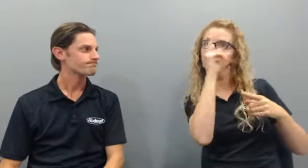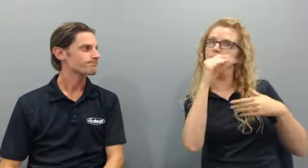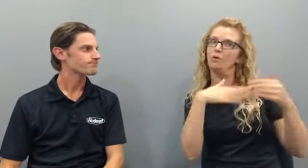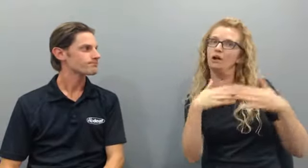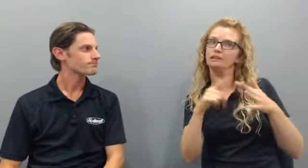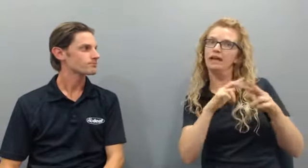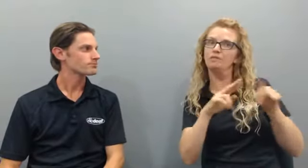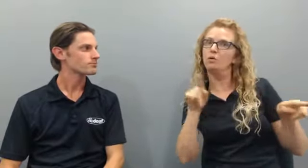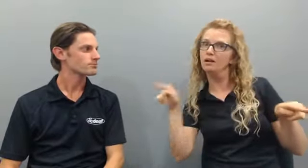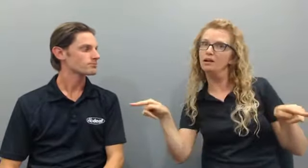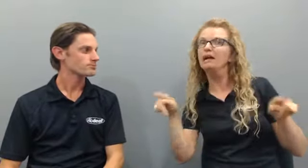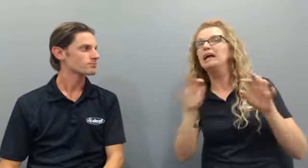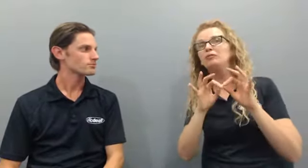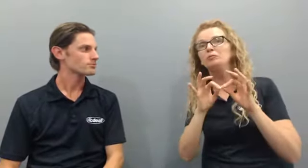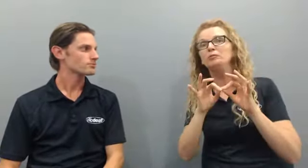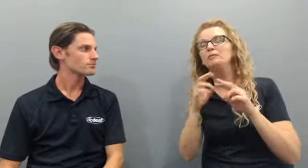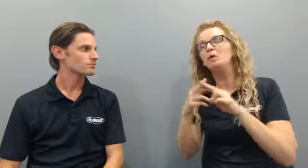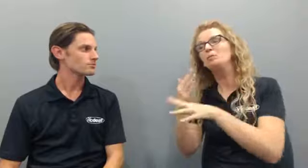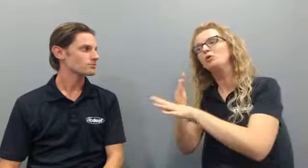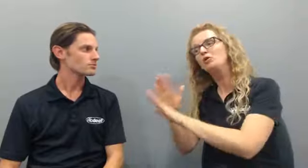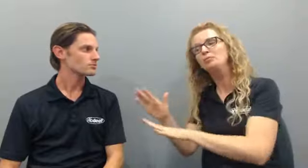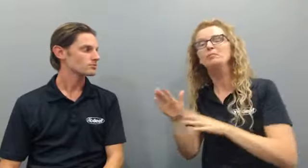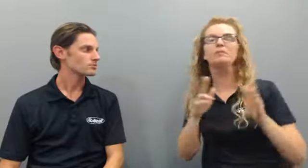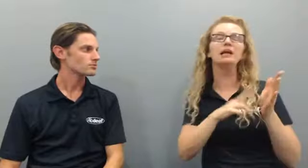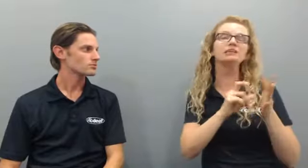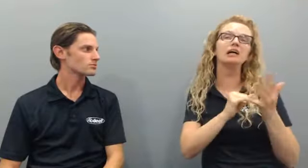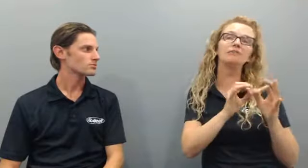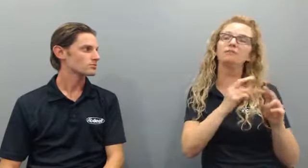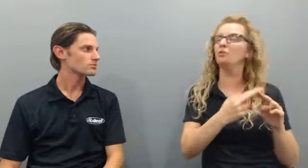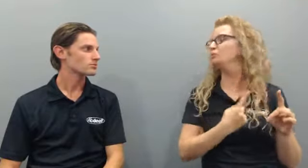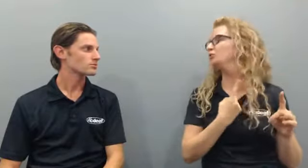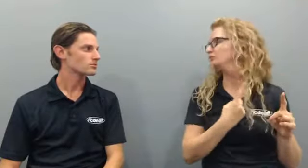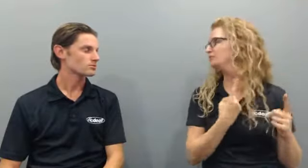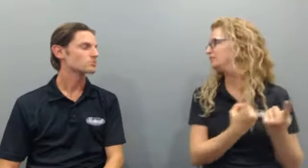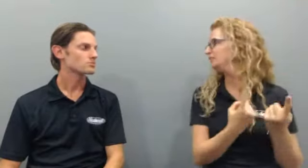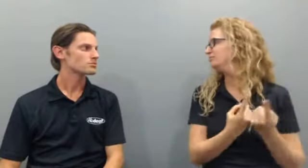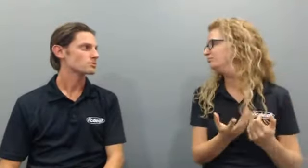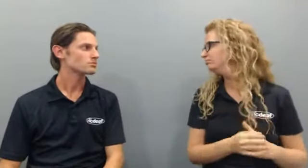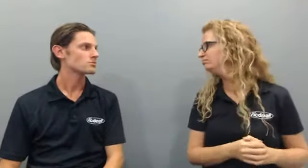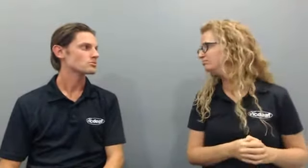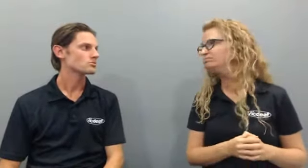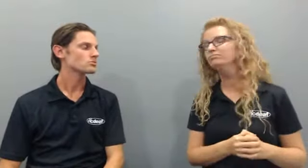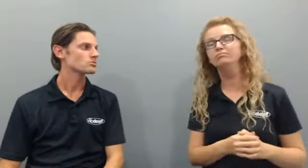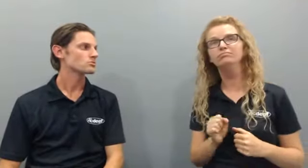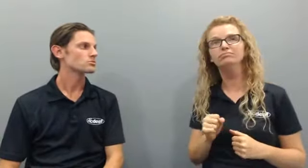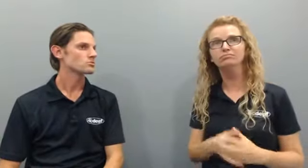home. So you can organise EAF for the workplace doorbell and NDIS for your personal home